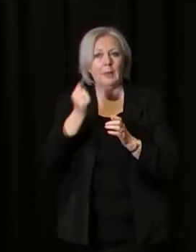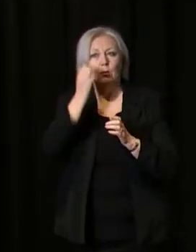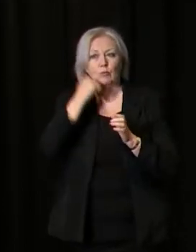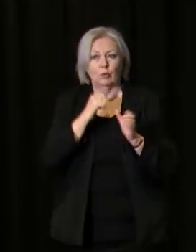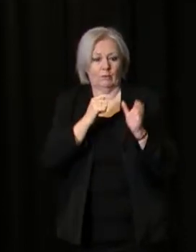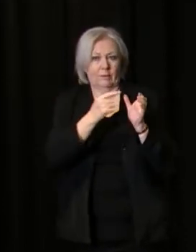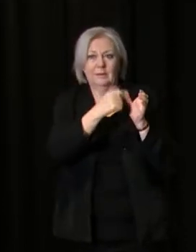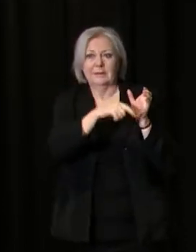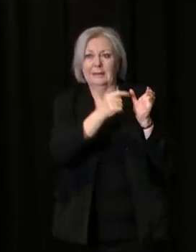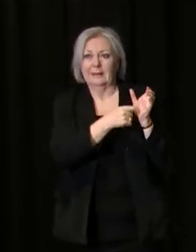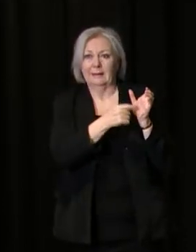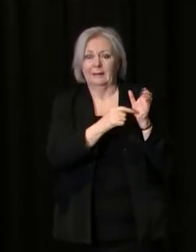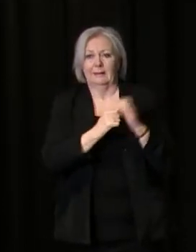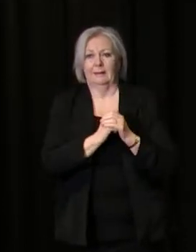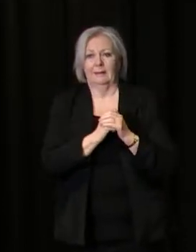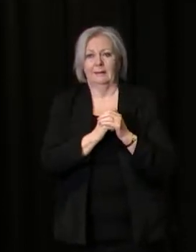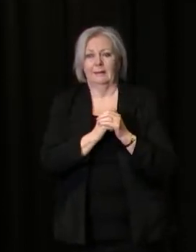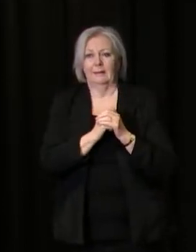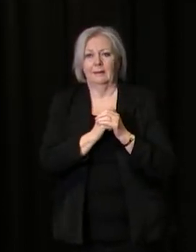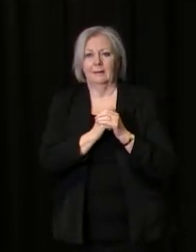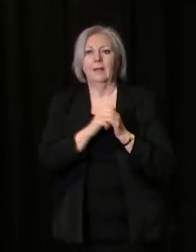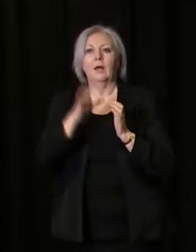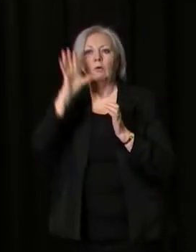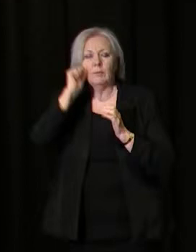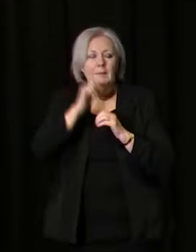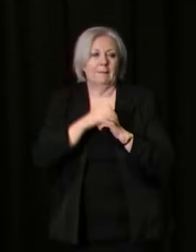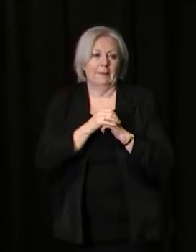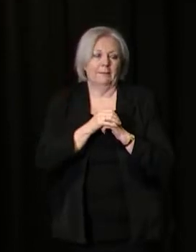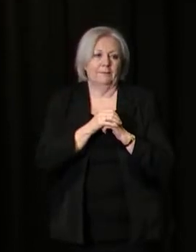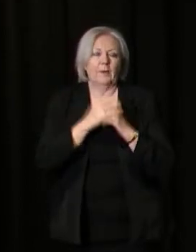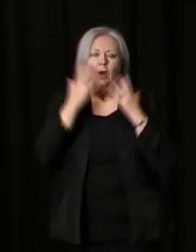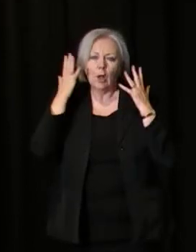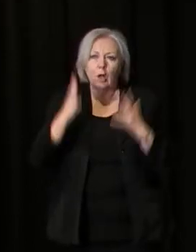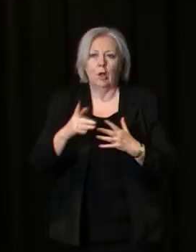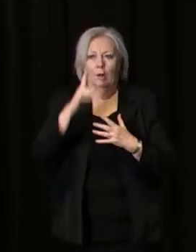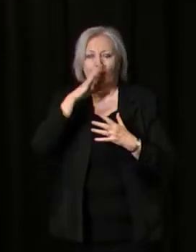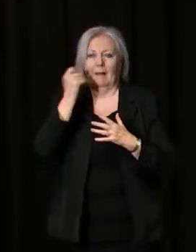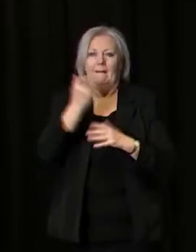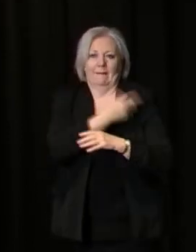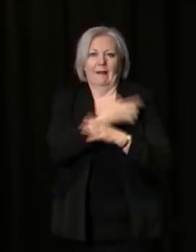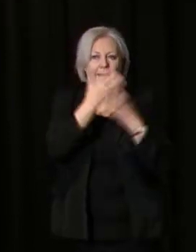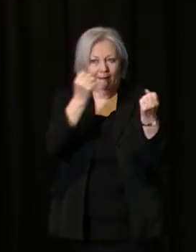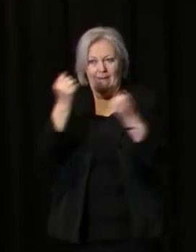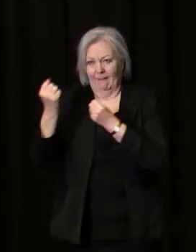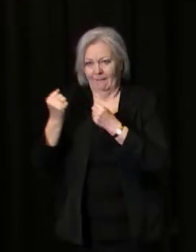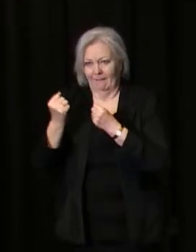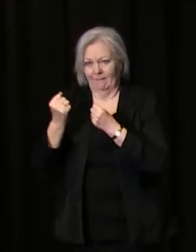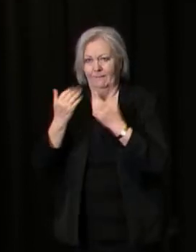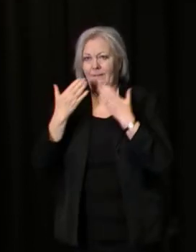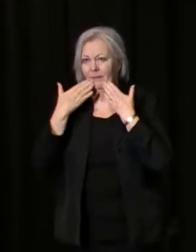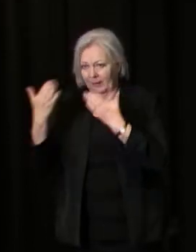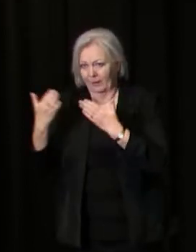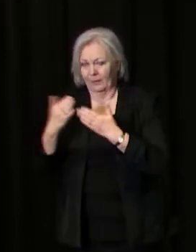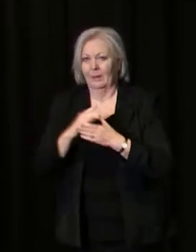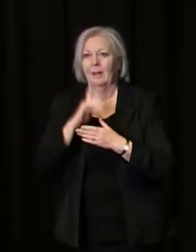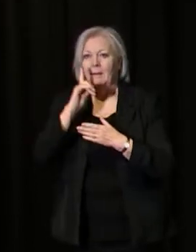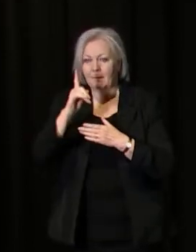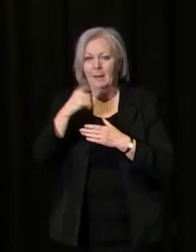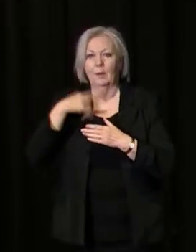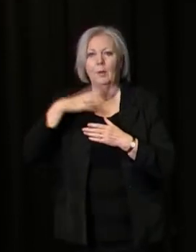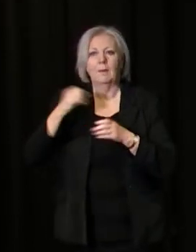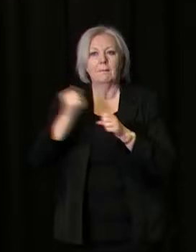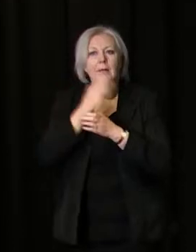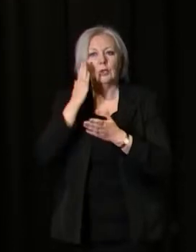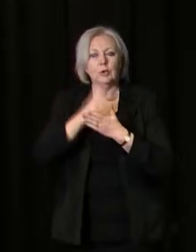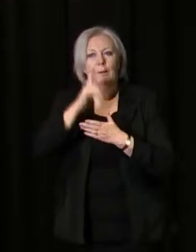One, so many people have got vaccinated, and two, we're insisting that people use that vaccination status